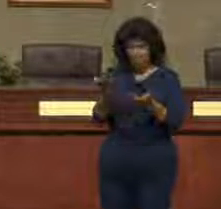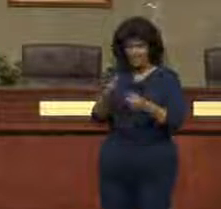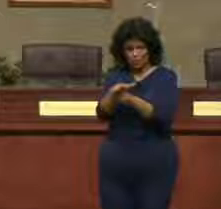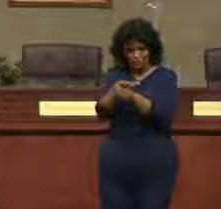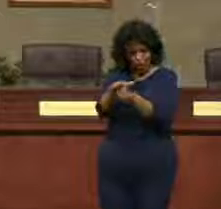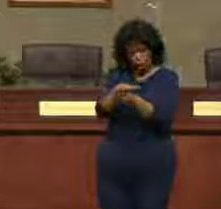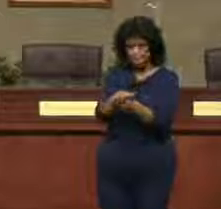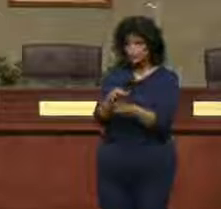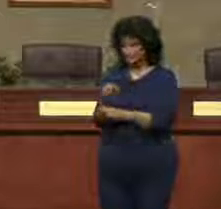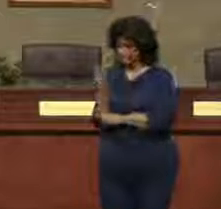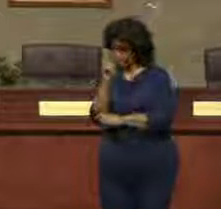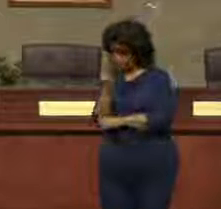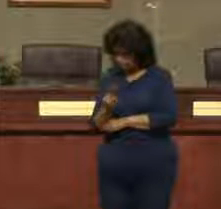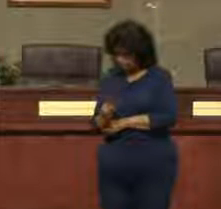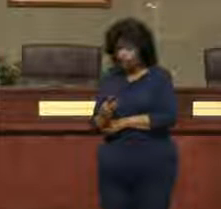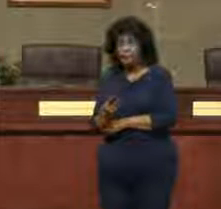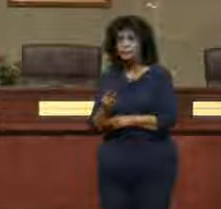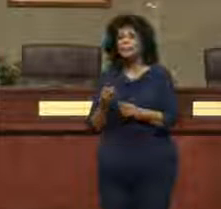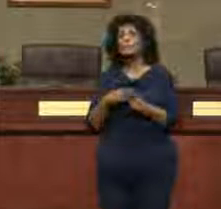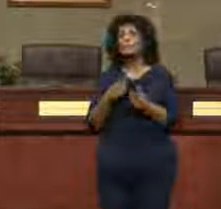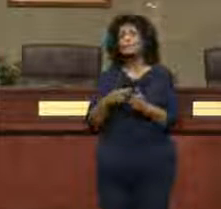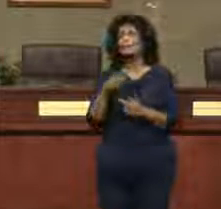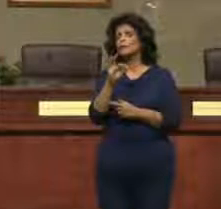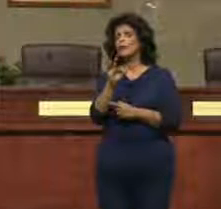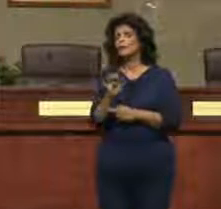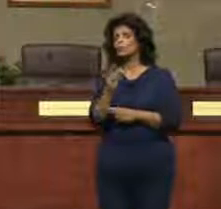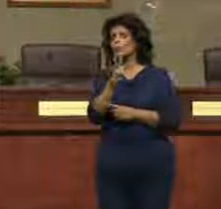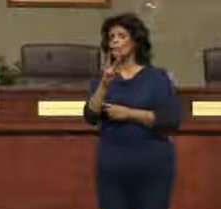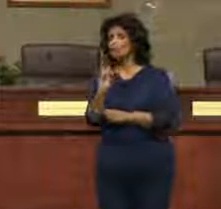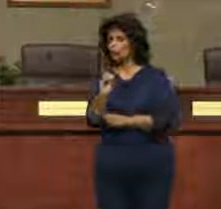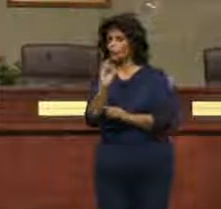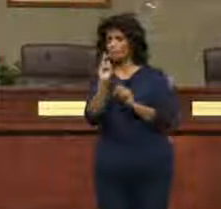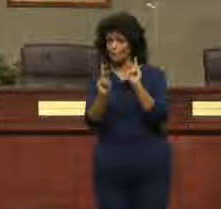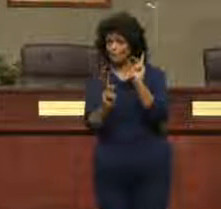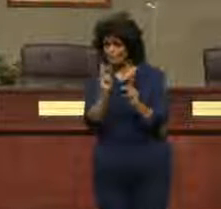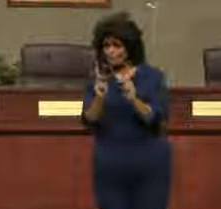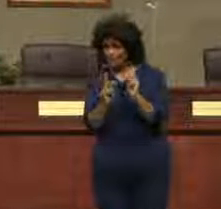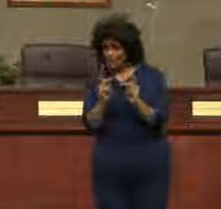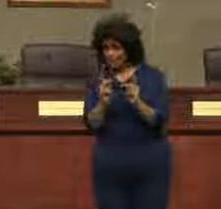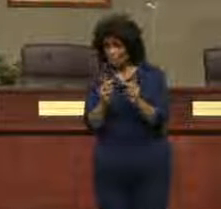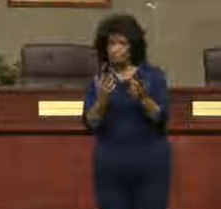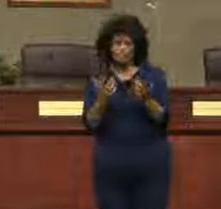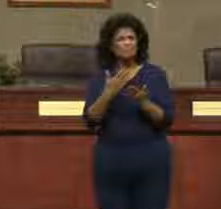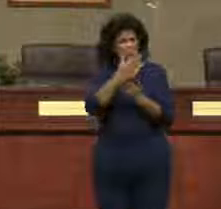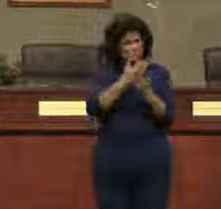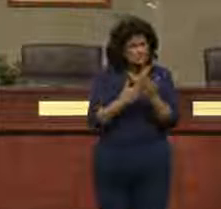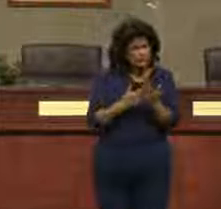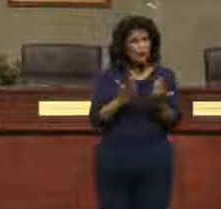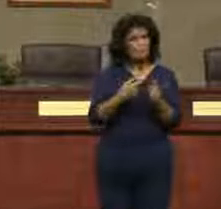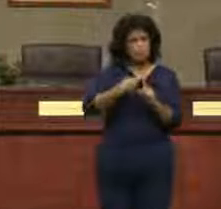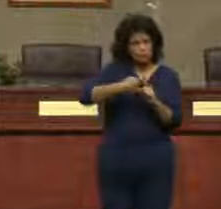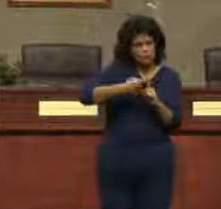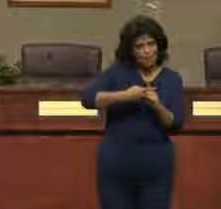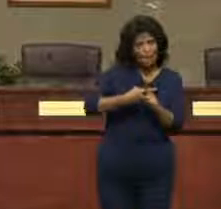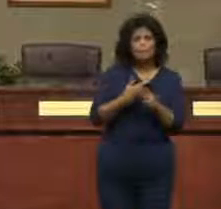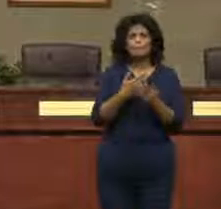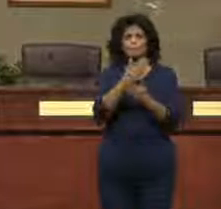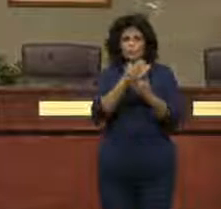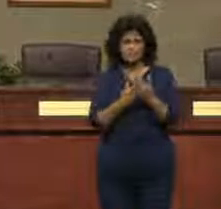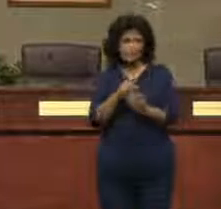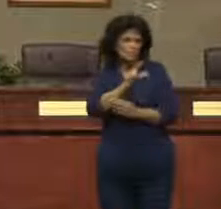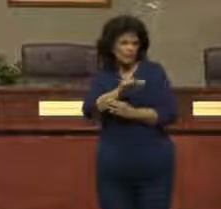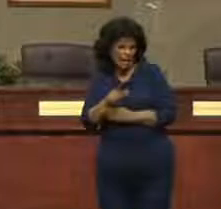Additionally, nearly 940 individuals, tenants or landlords, logged into the application